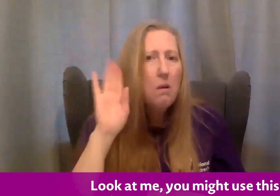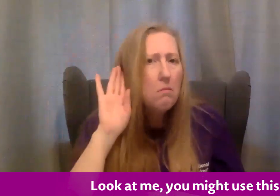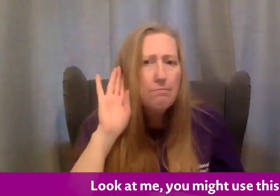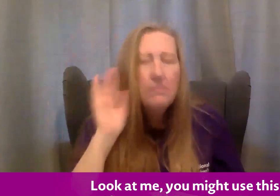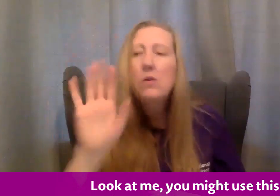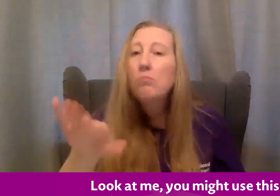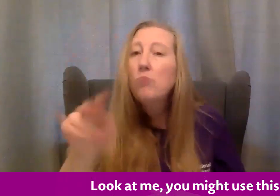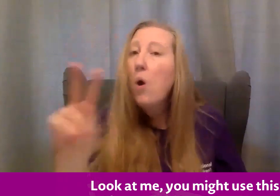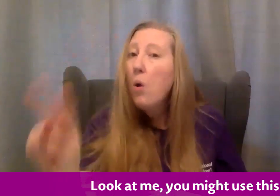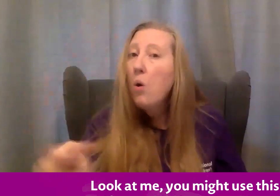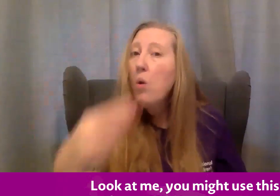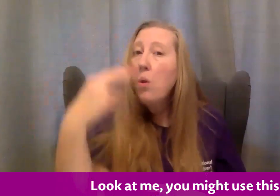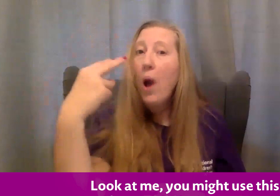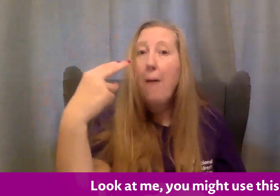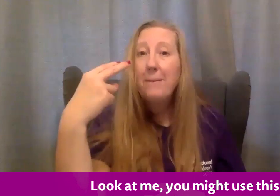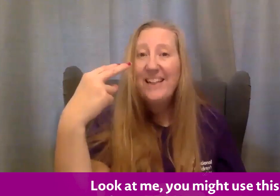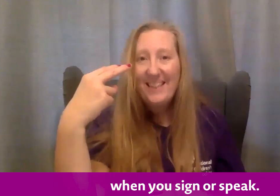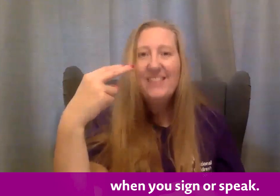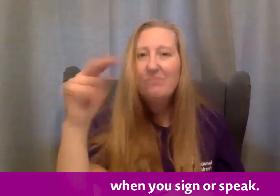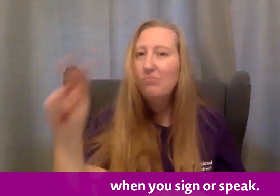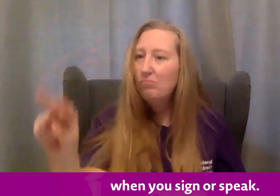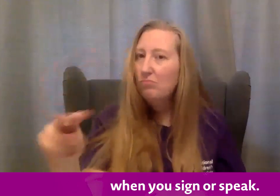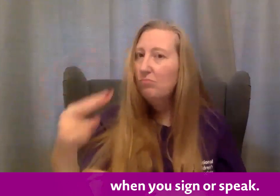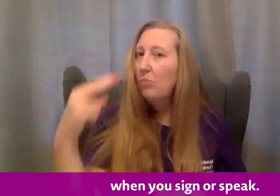you might use this if your child isn't watching when you sign or speak